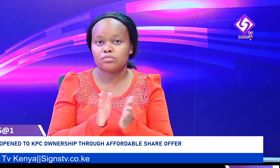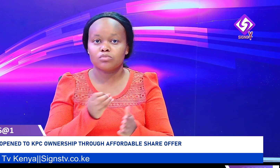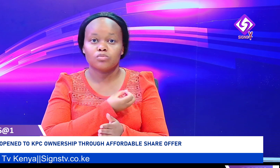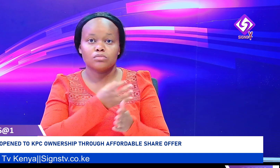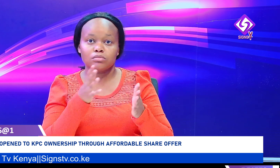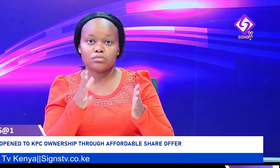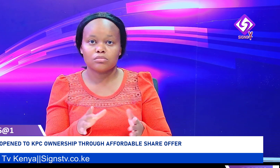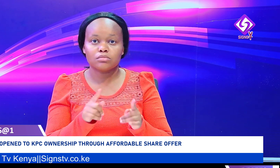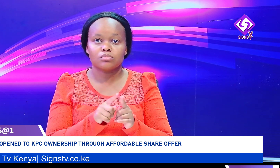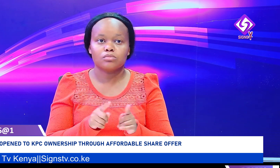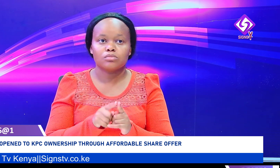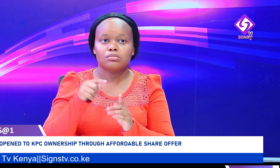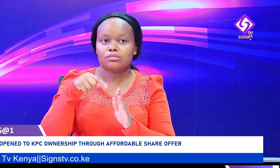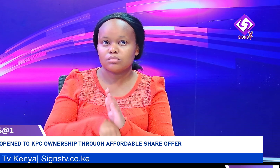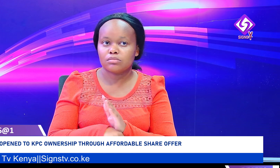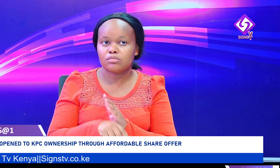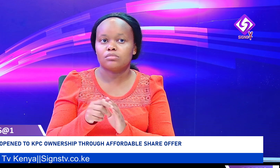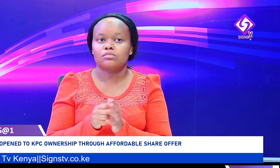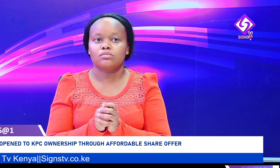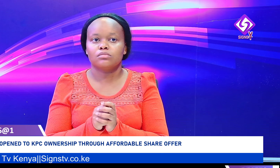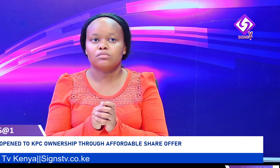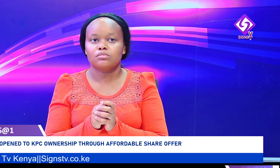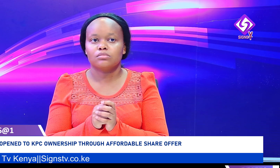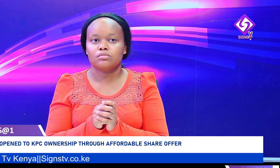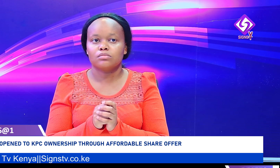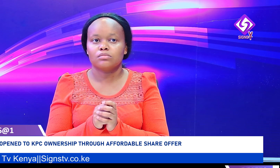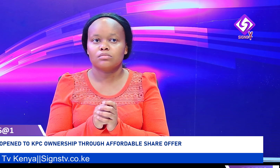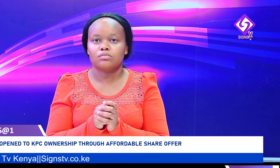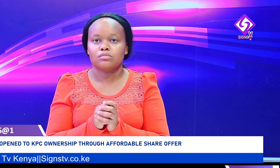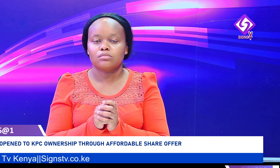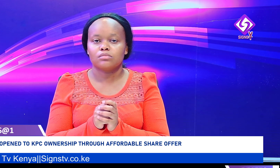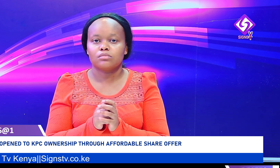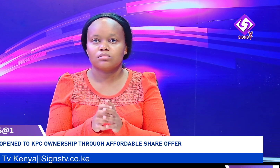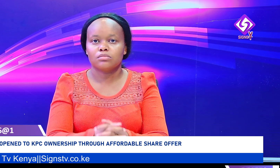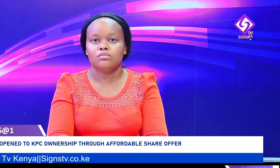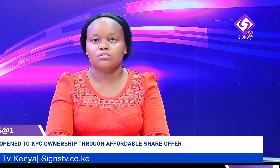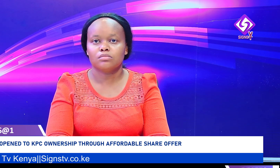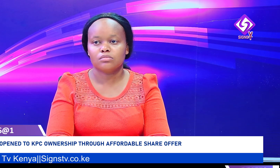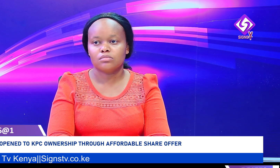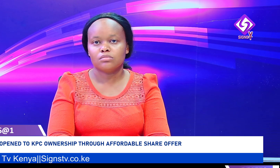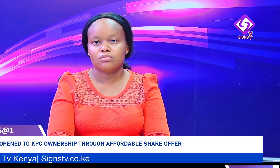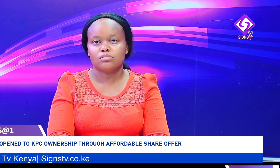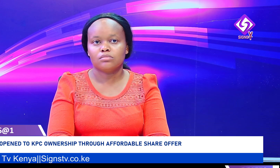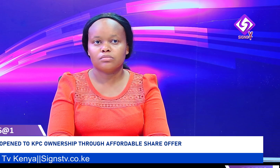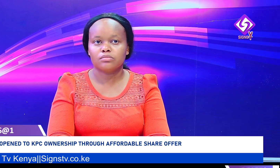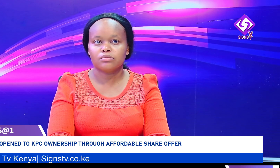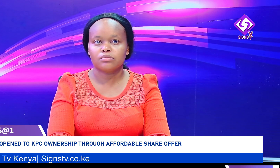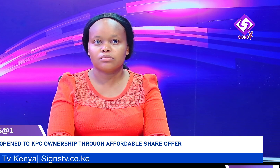largest efforts in recent years to promote broad-based public ownership and deepen investor participation.